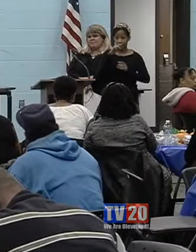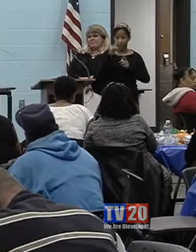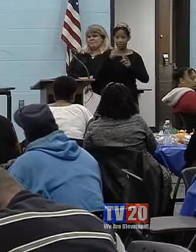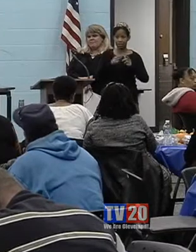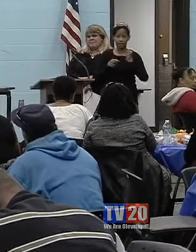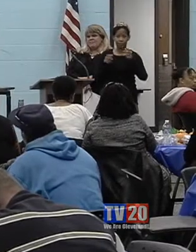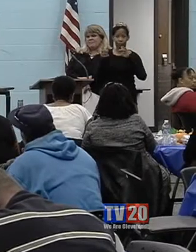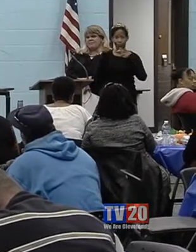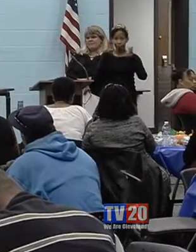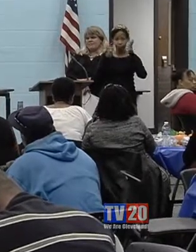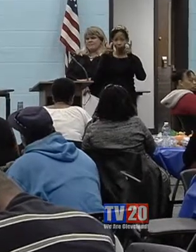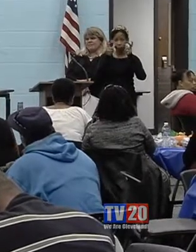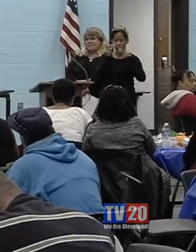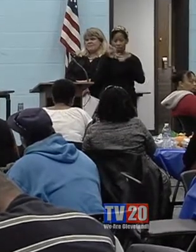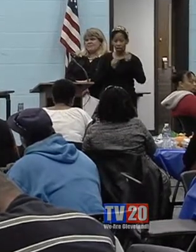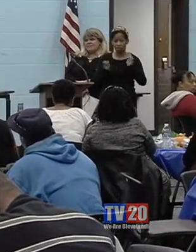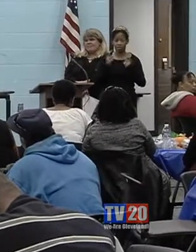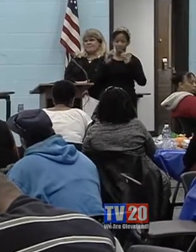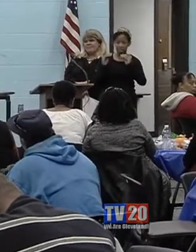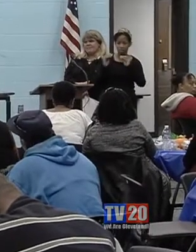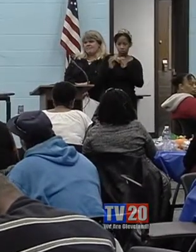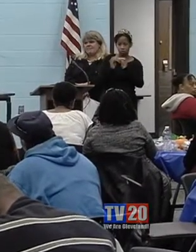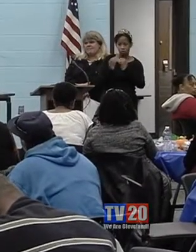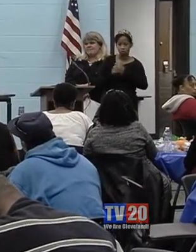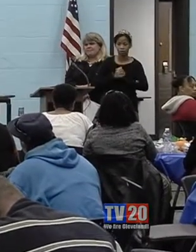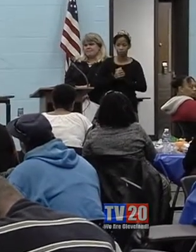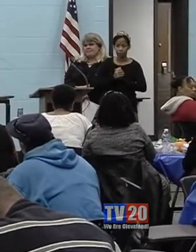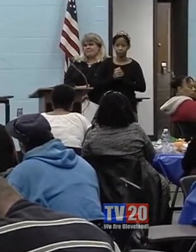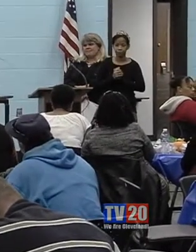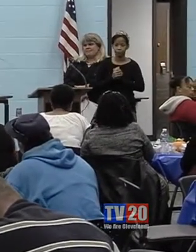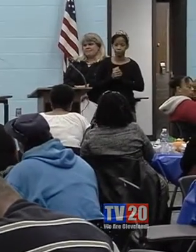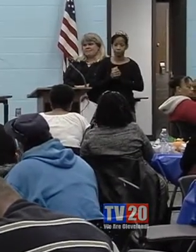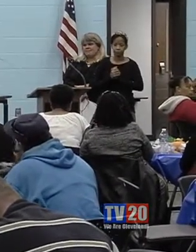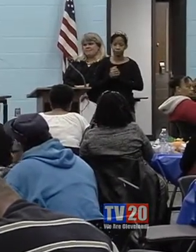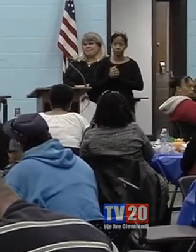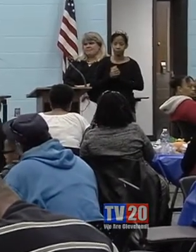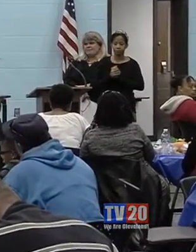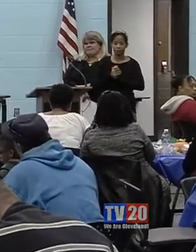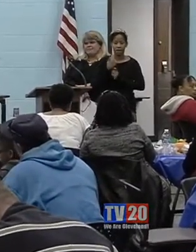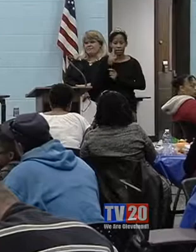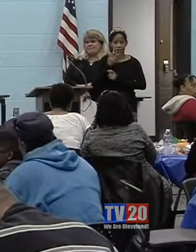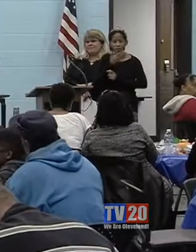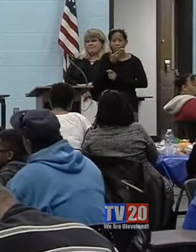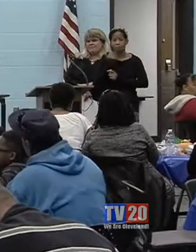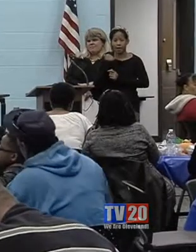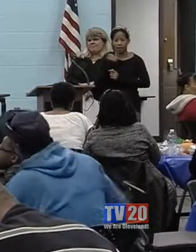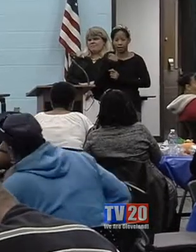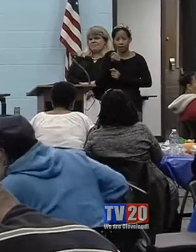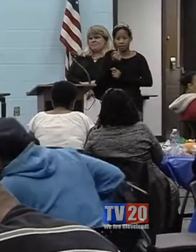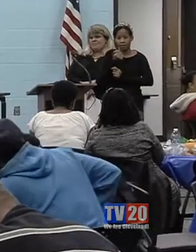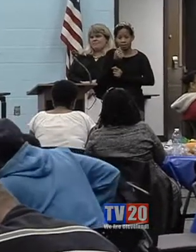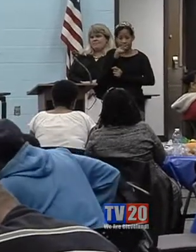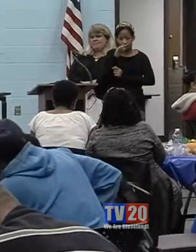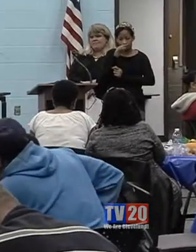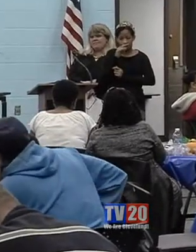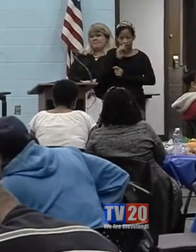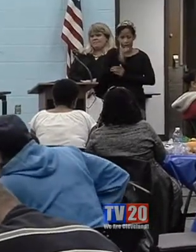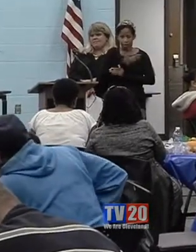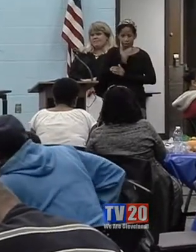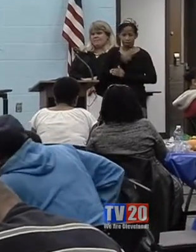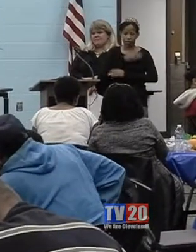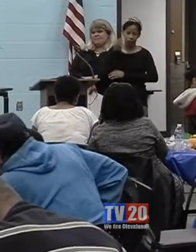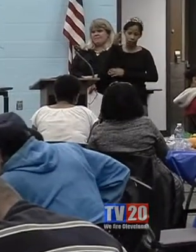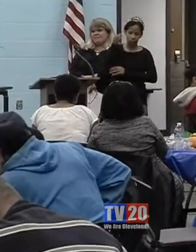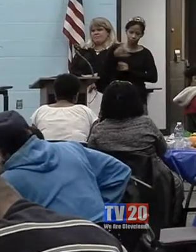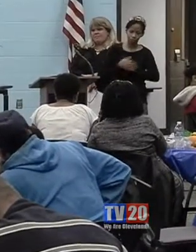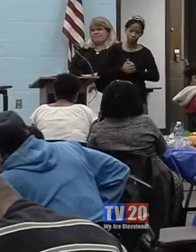the contest, and we would give them an award for it. Because that way it made them more open to